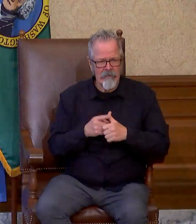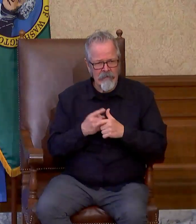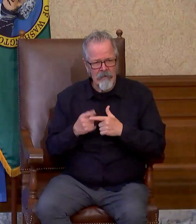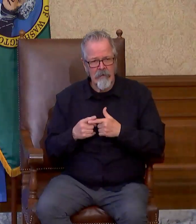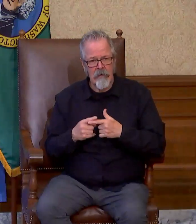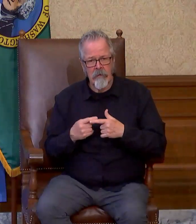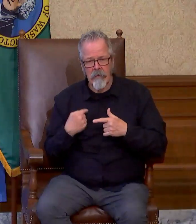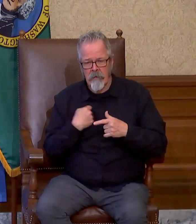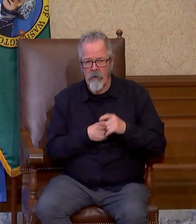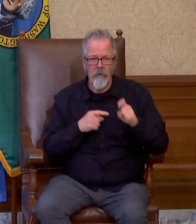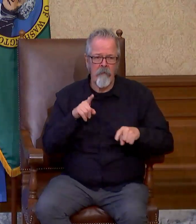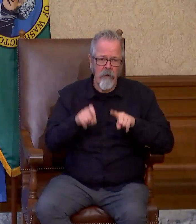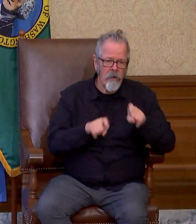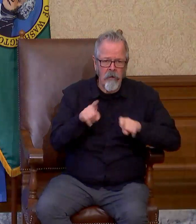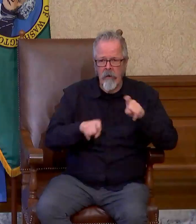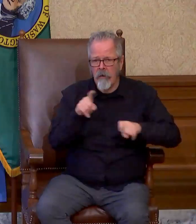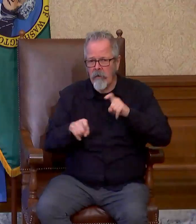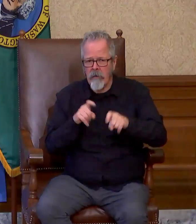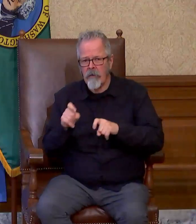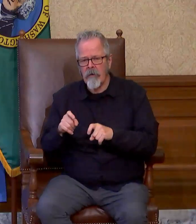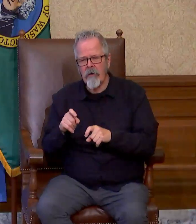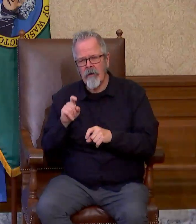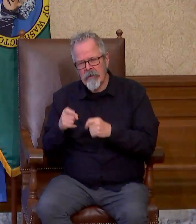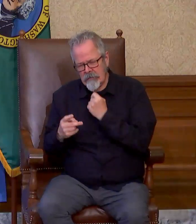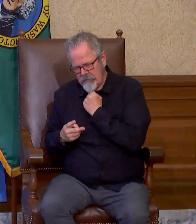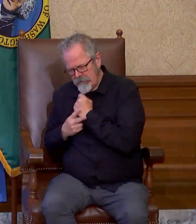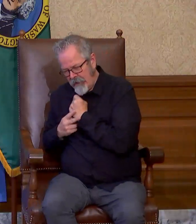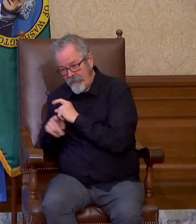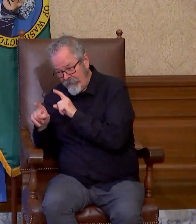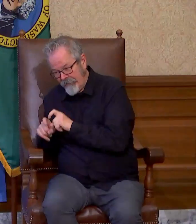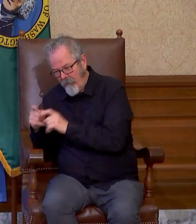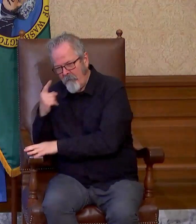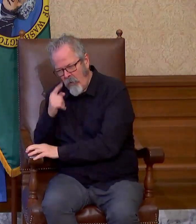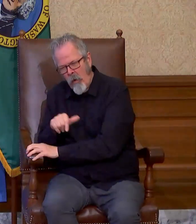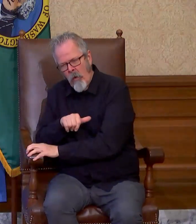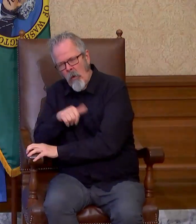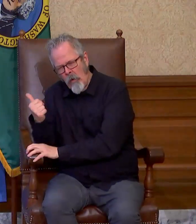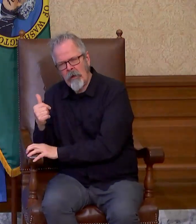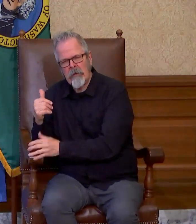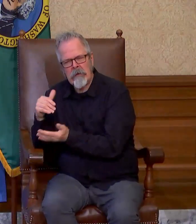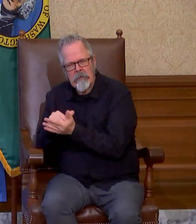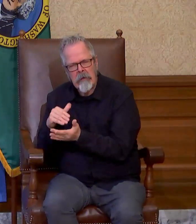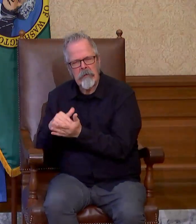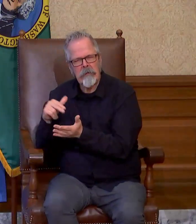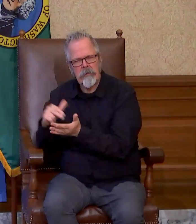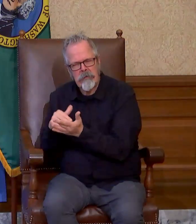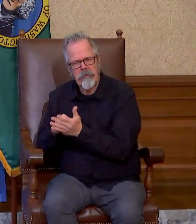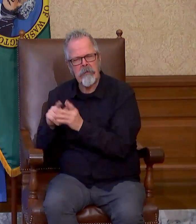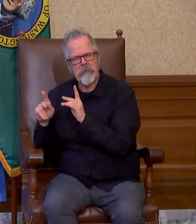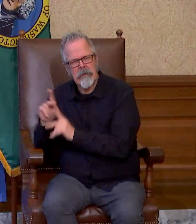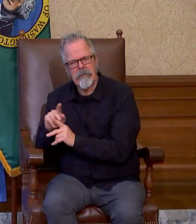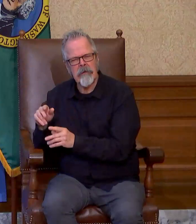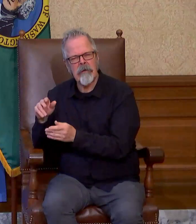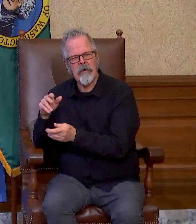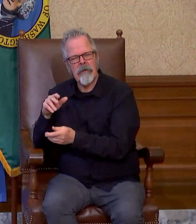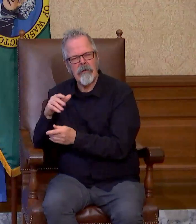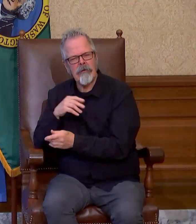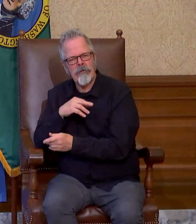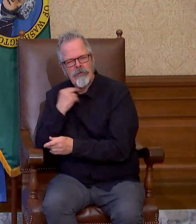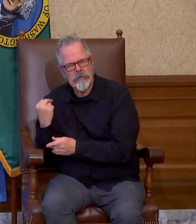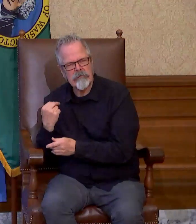president to be more productive in getting these testing materials supplied. So in the absence of